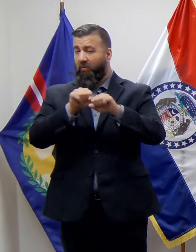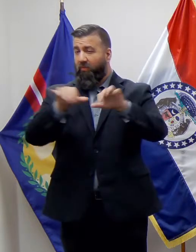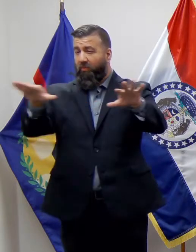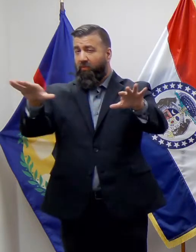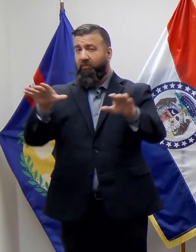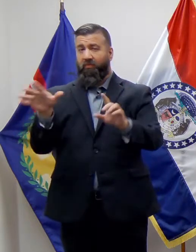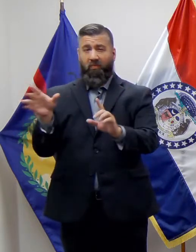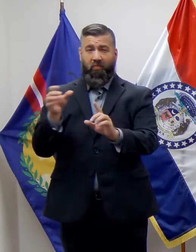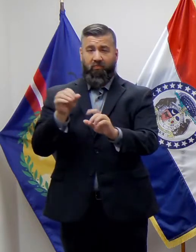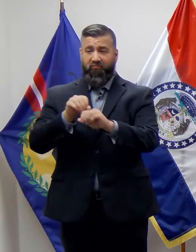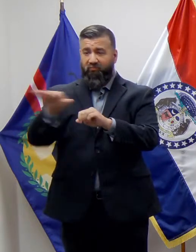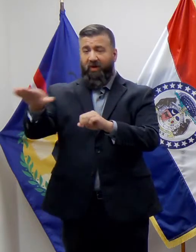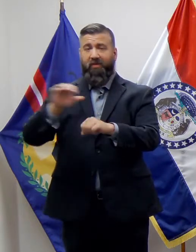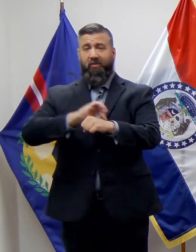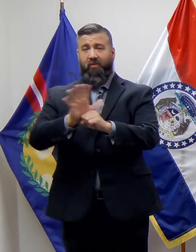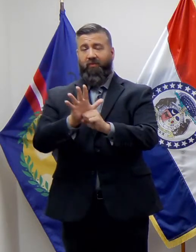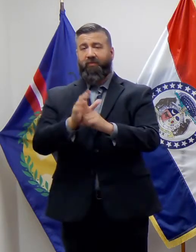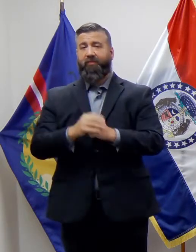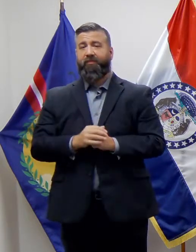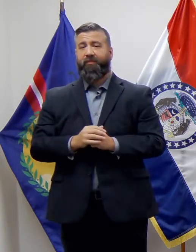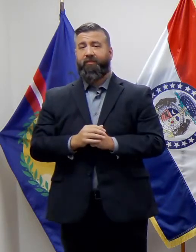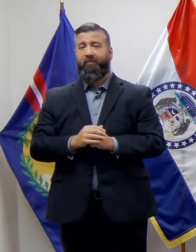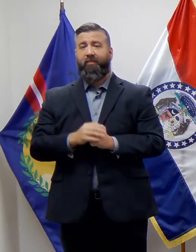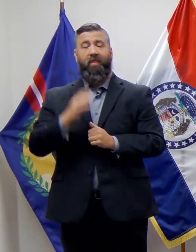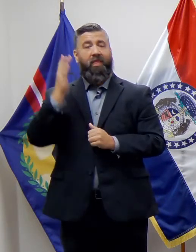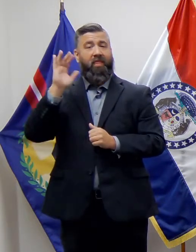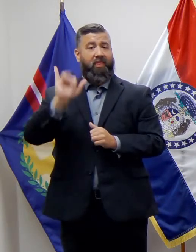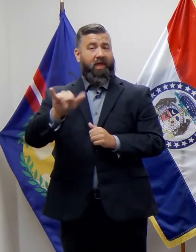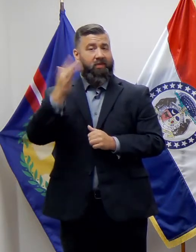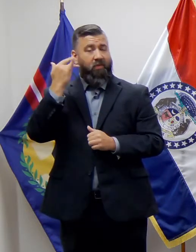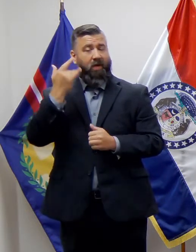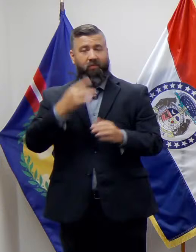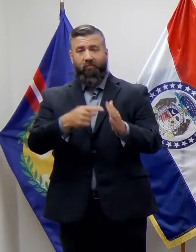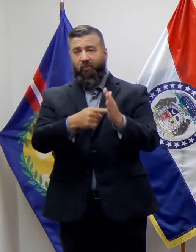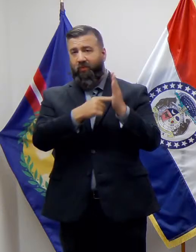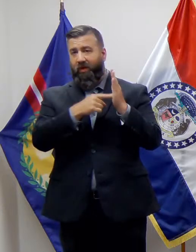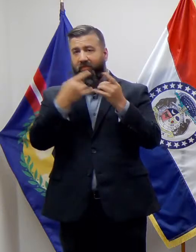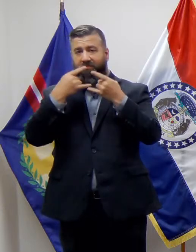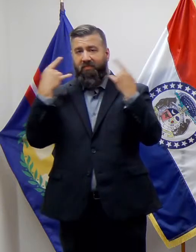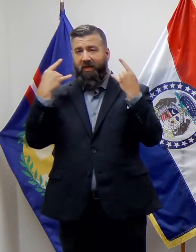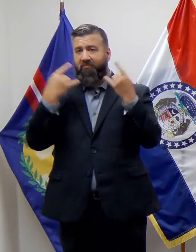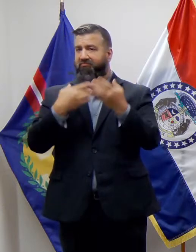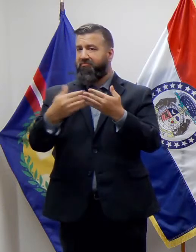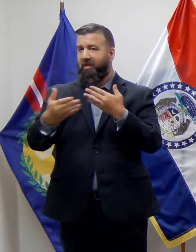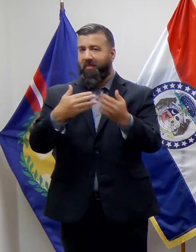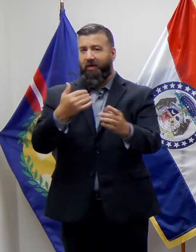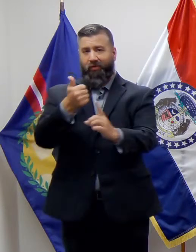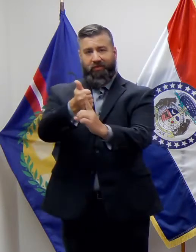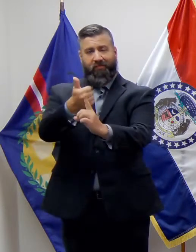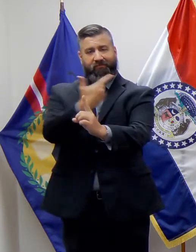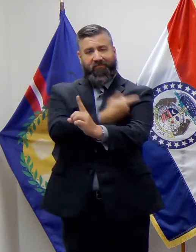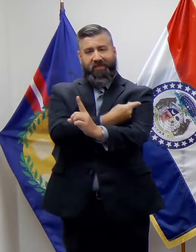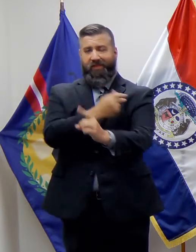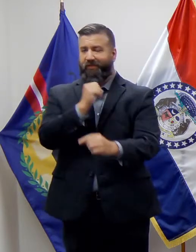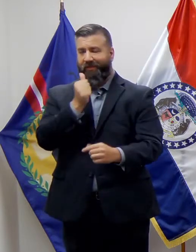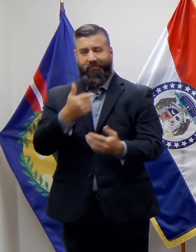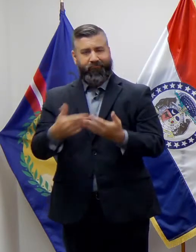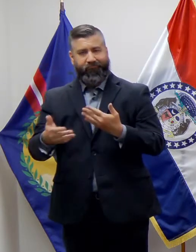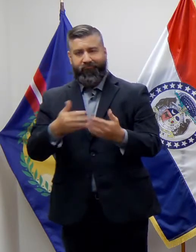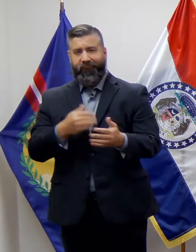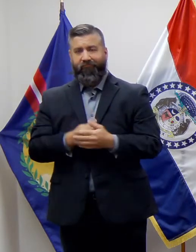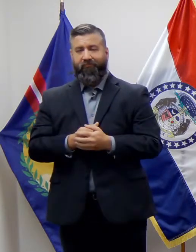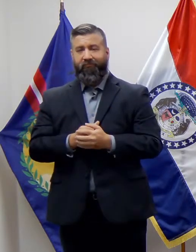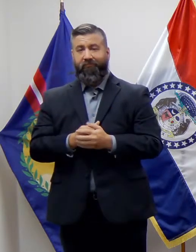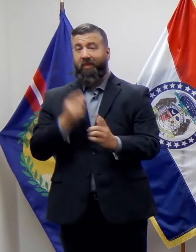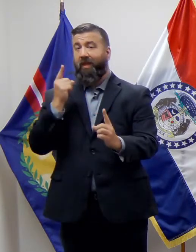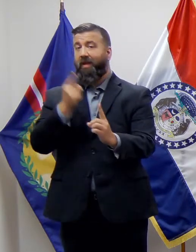who are more vulnerable. And that's why we are requiring everyone to wear a mask regardless of vaccination status. Until more people